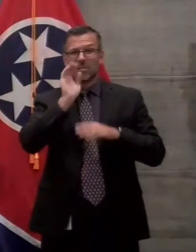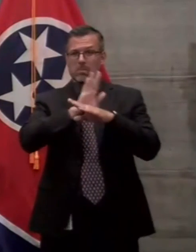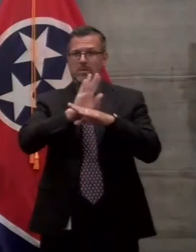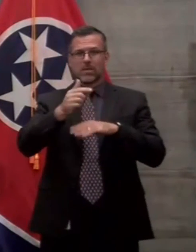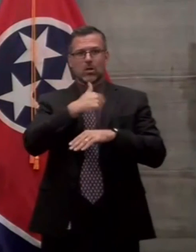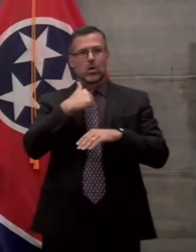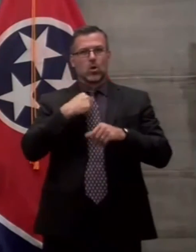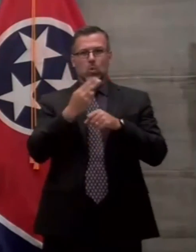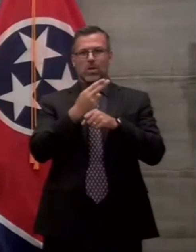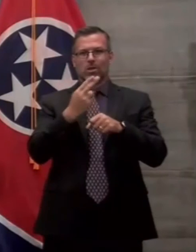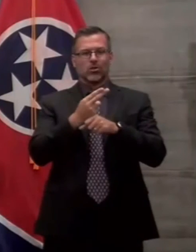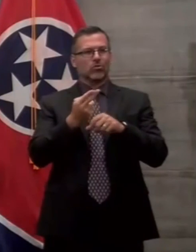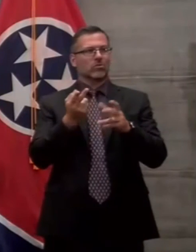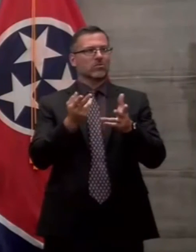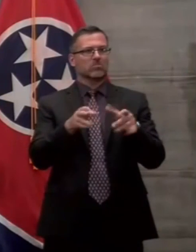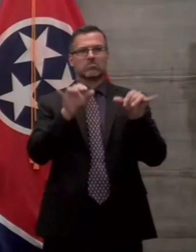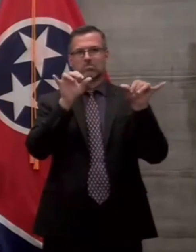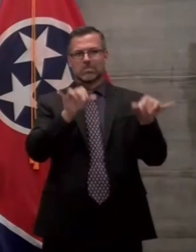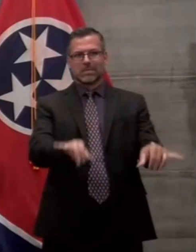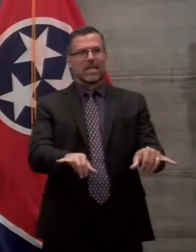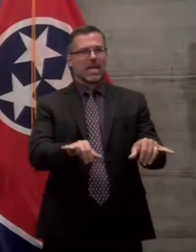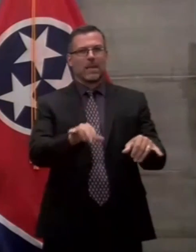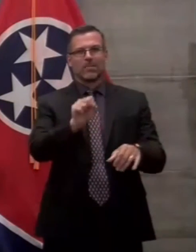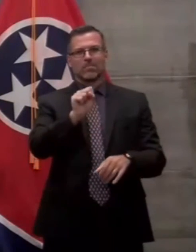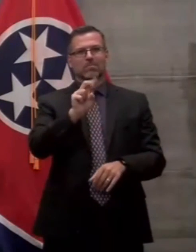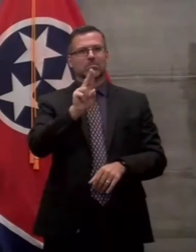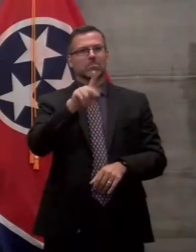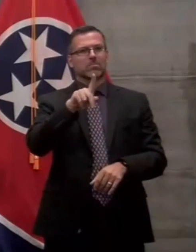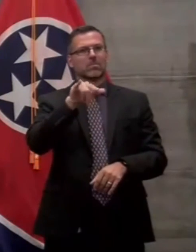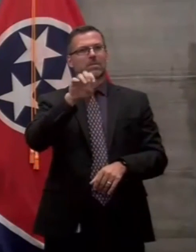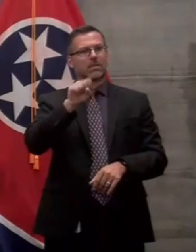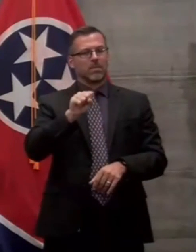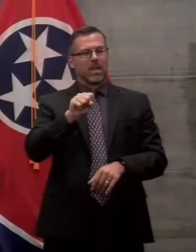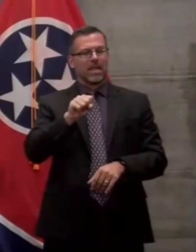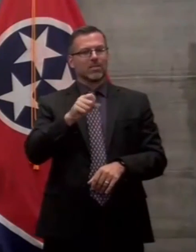supply chain, and so it's taxing us as well to build that capacity.